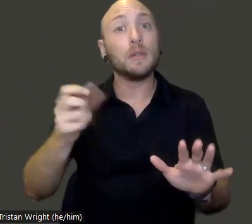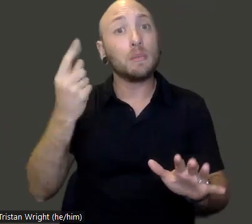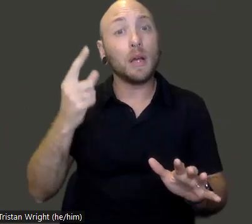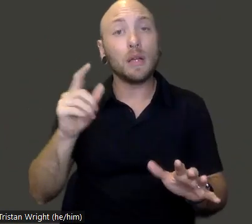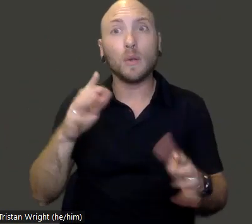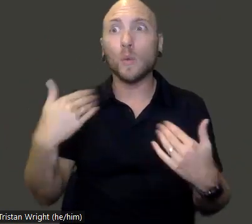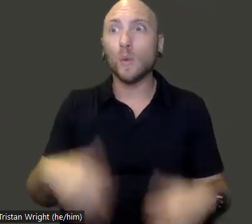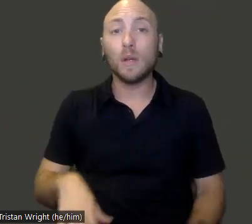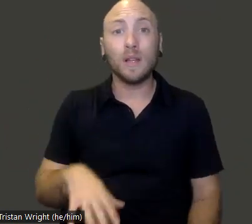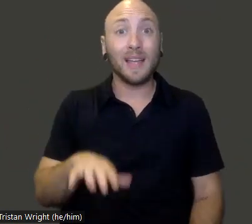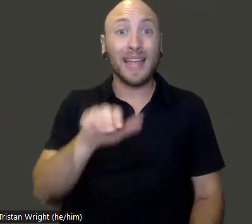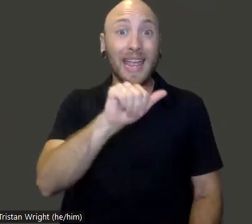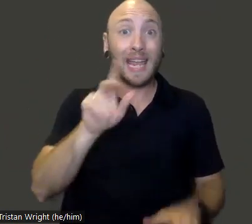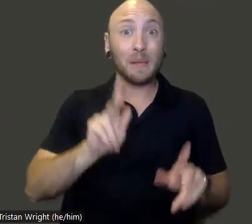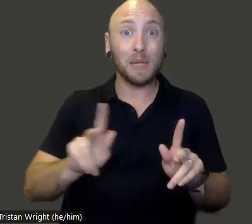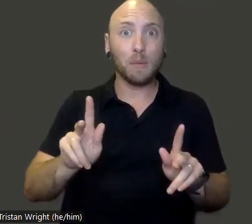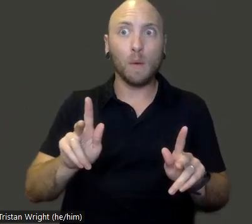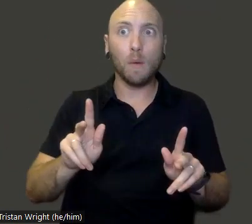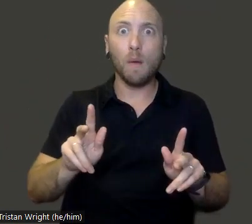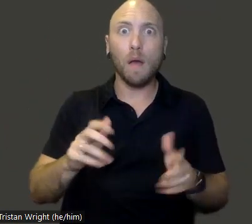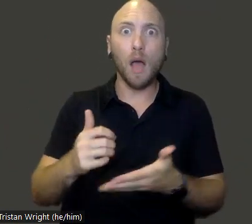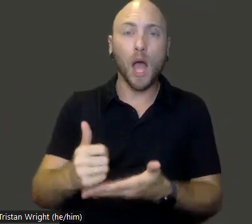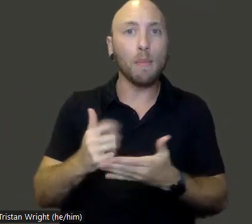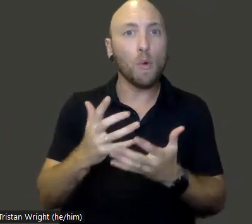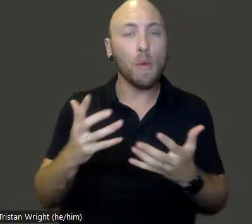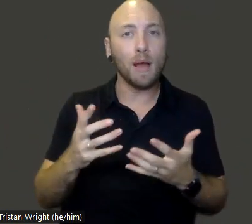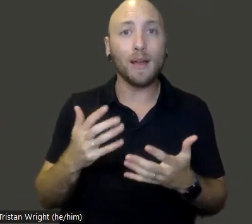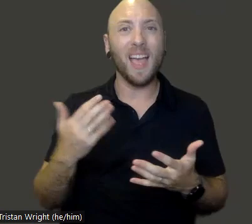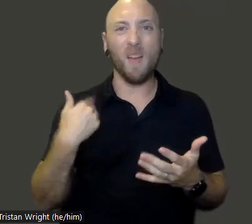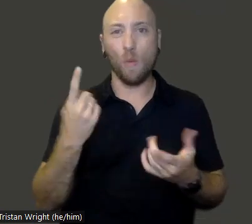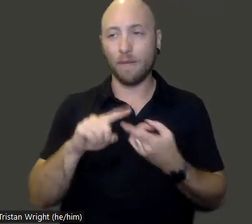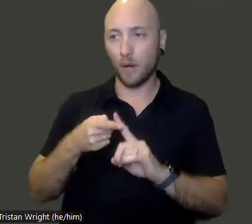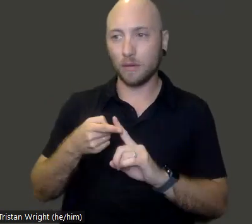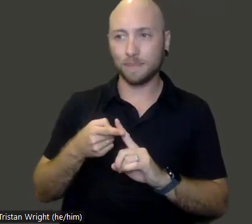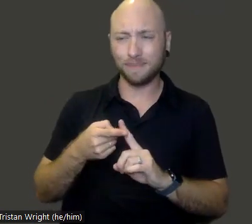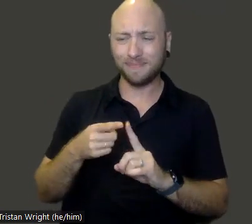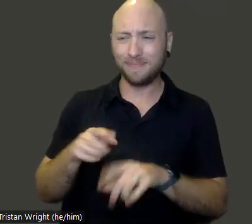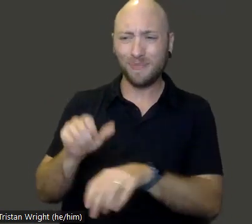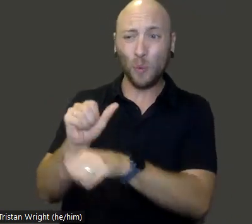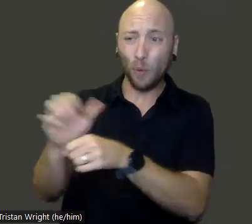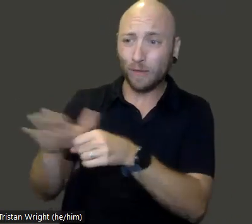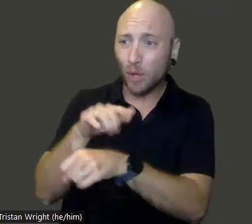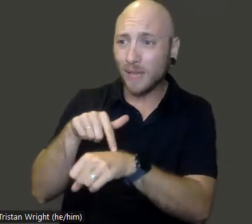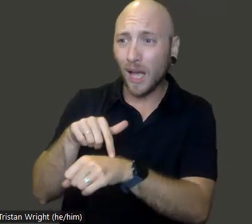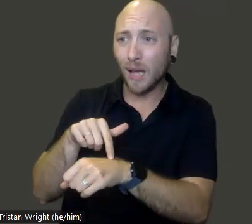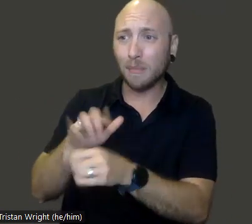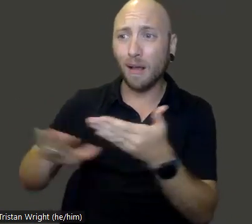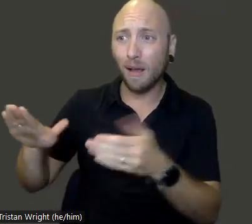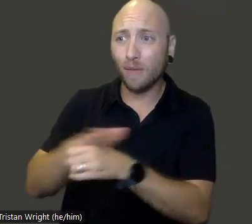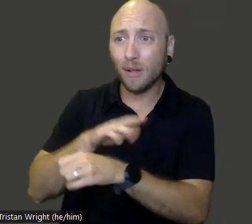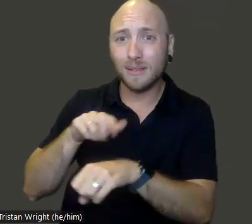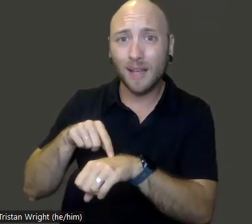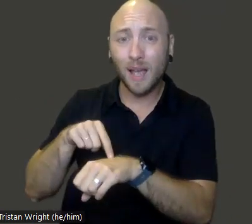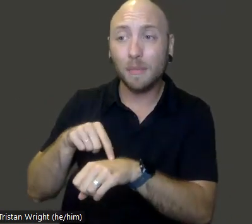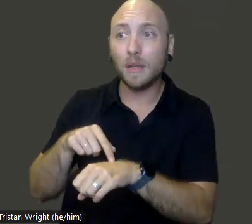for me. I had a friend who was like working full time, and I think going to school full time, and she would come and read the big book with me while